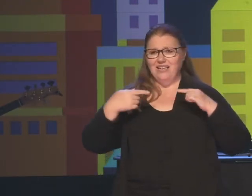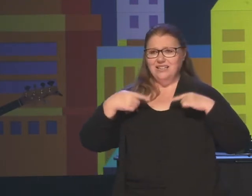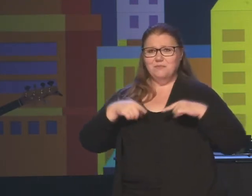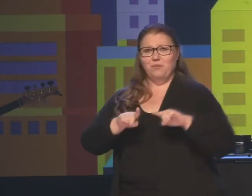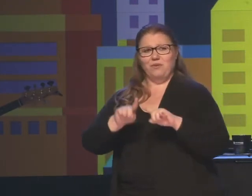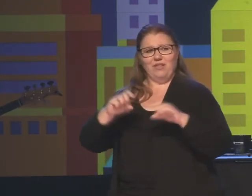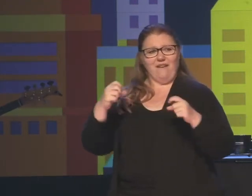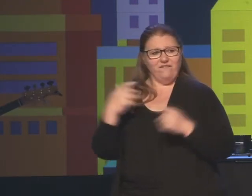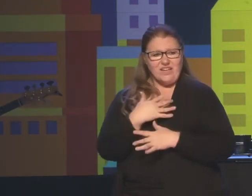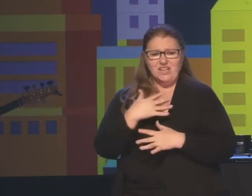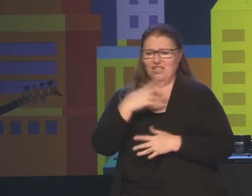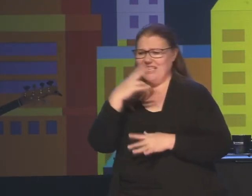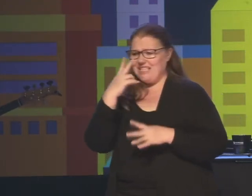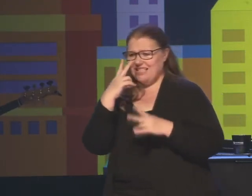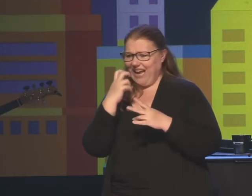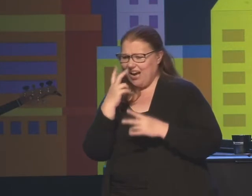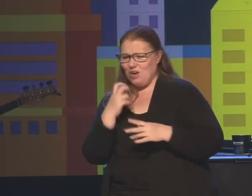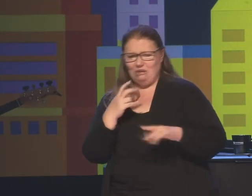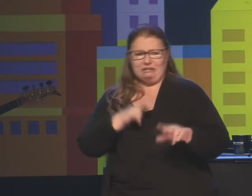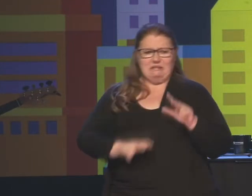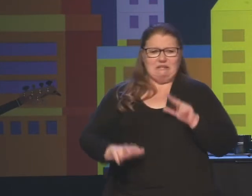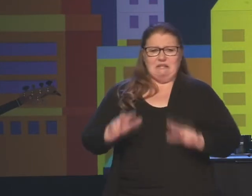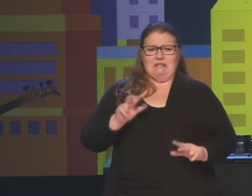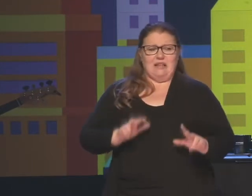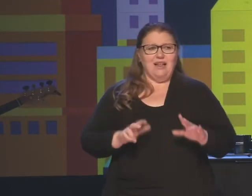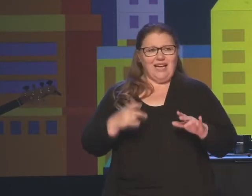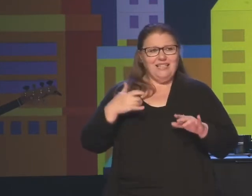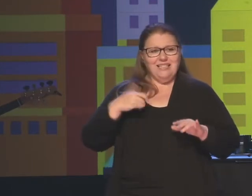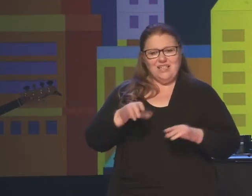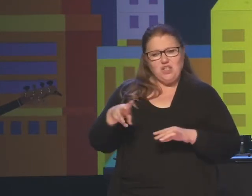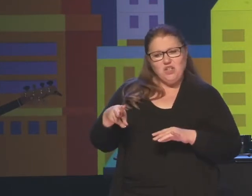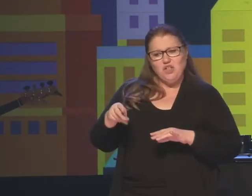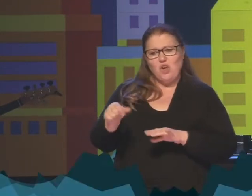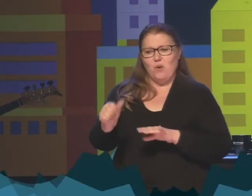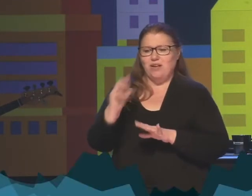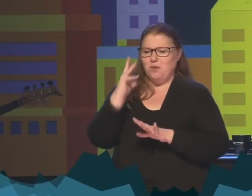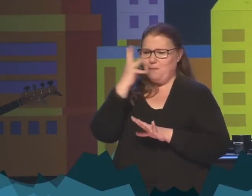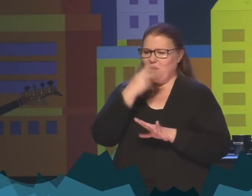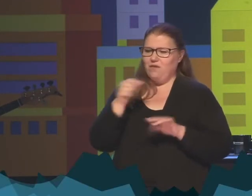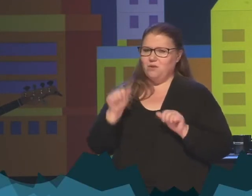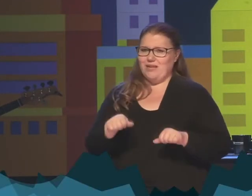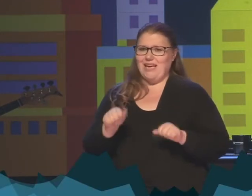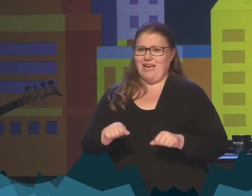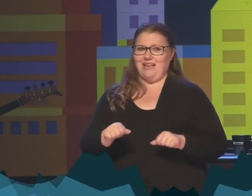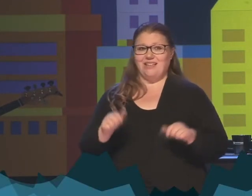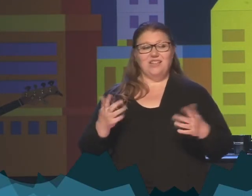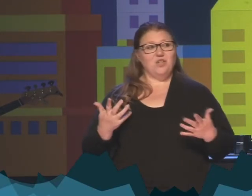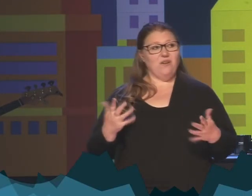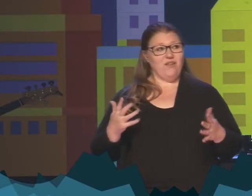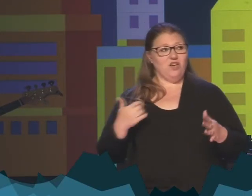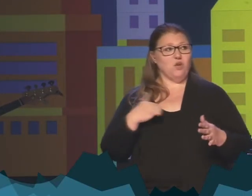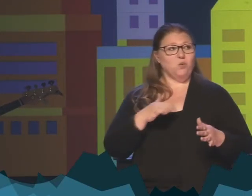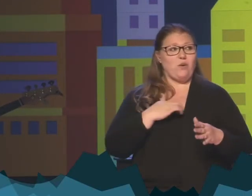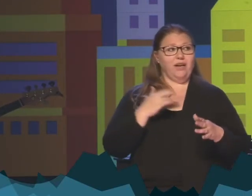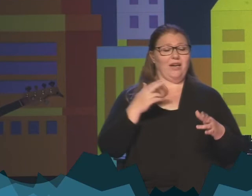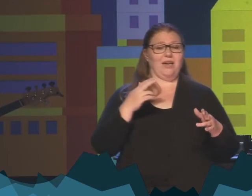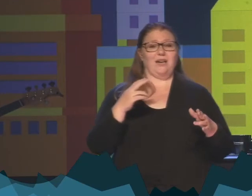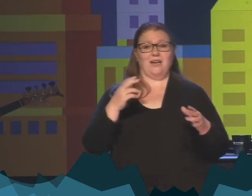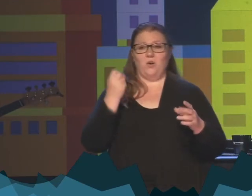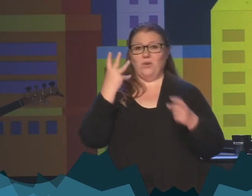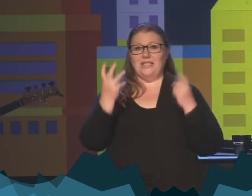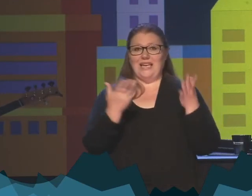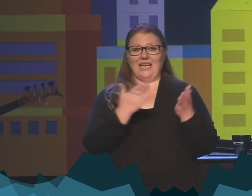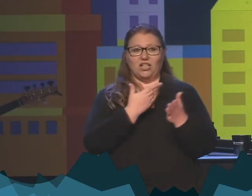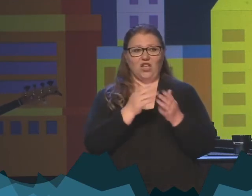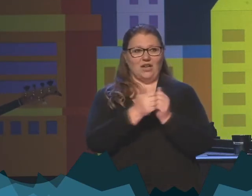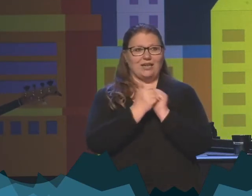fears, in the midst of our doubts. It's still sowing the seed as beautifully as we can. So as we wrap up, we're going to sing a song together. And